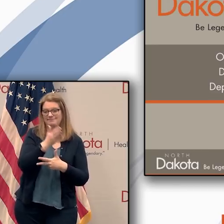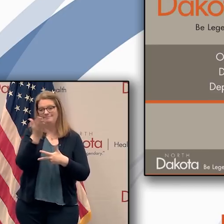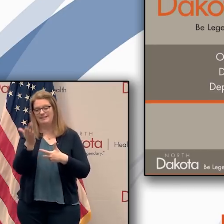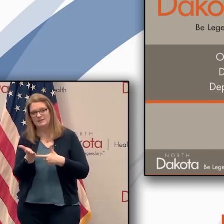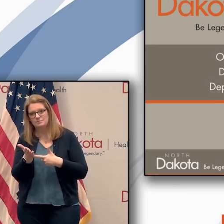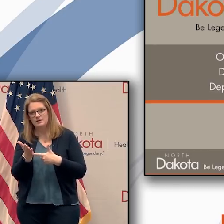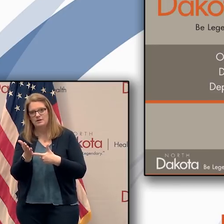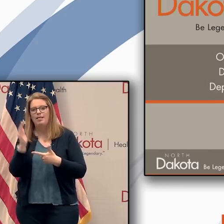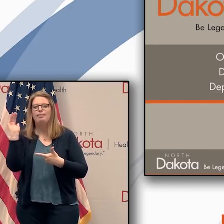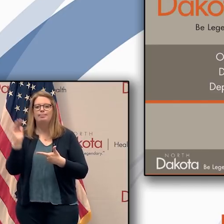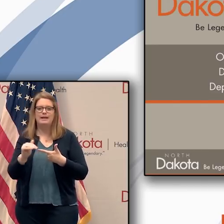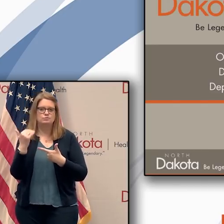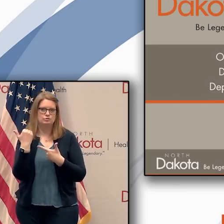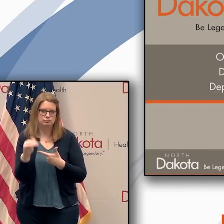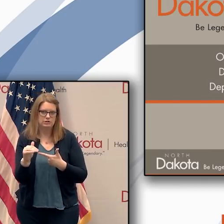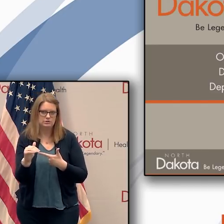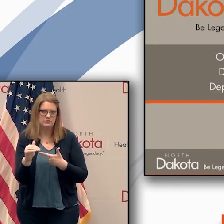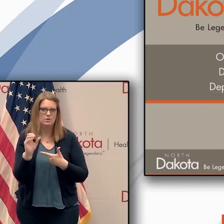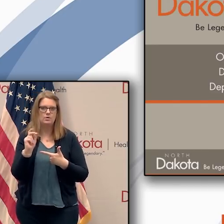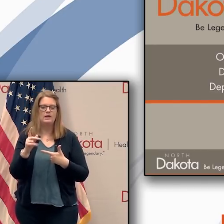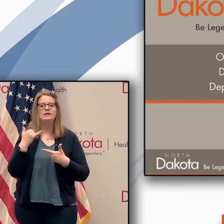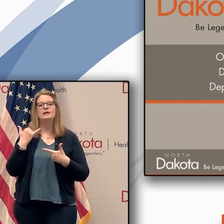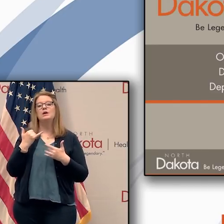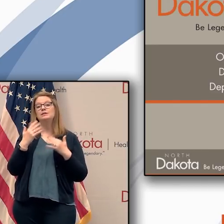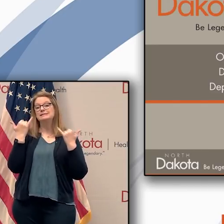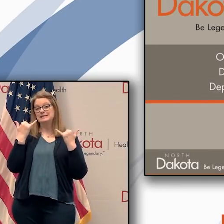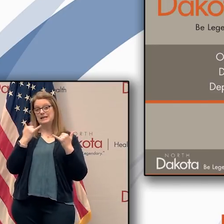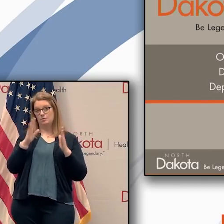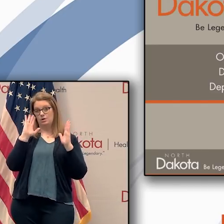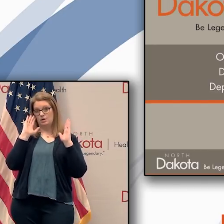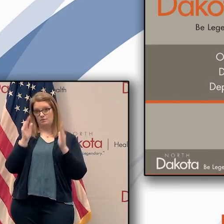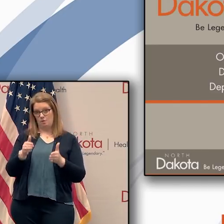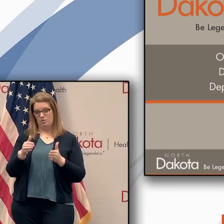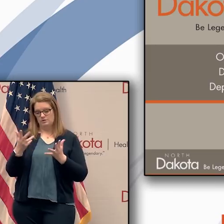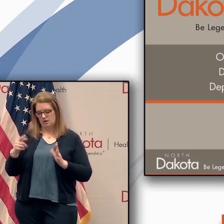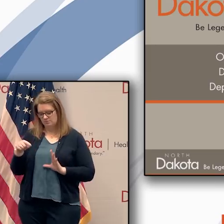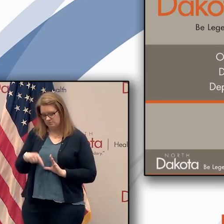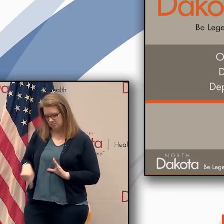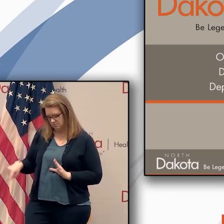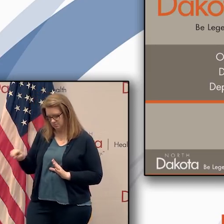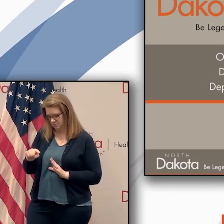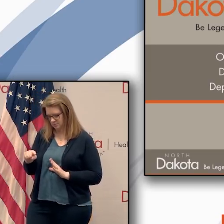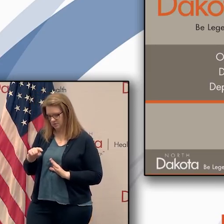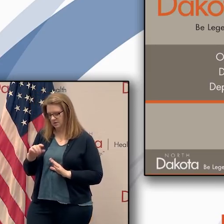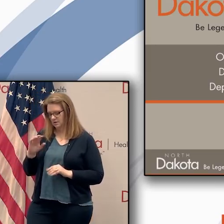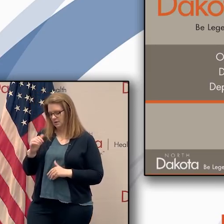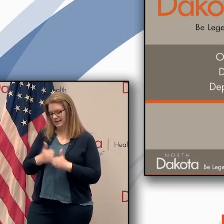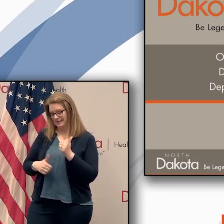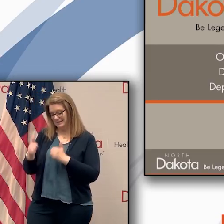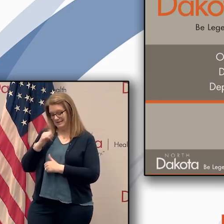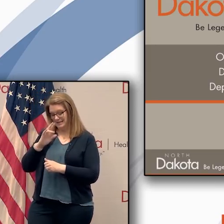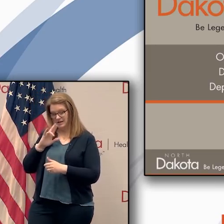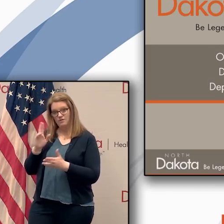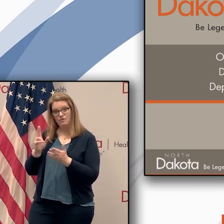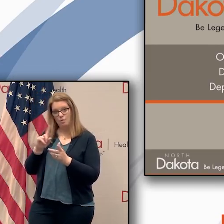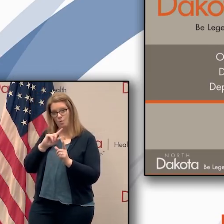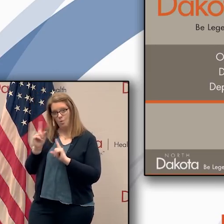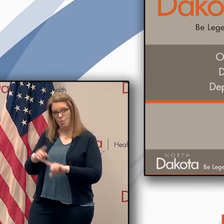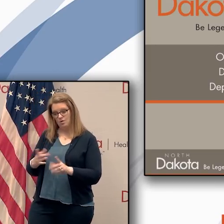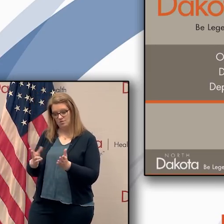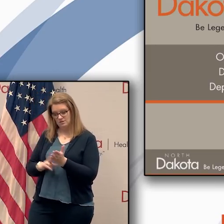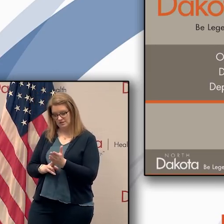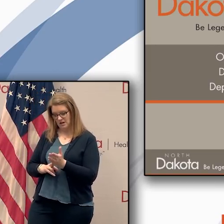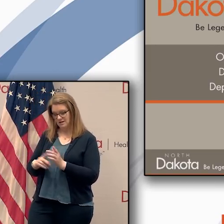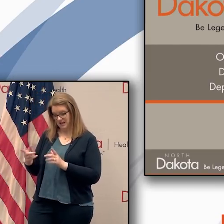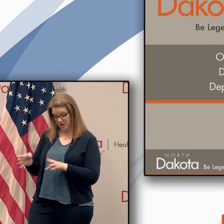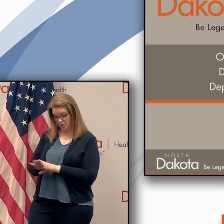goal. While my remarks today will focus on the subset of businesses that were closed by executive order, it's an important reminder